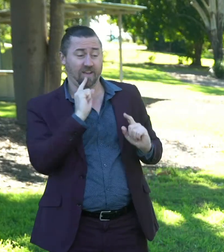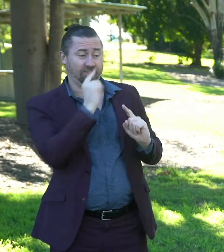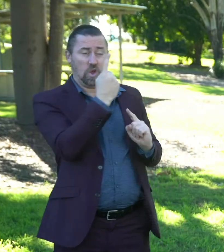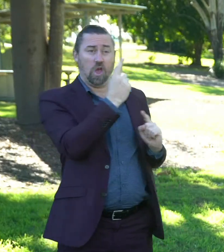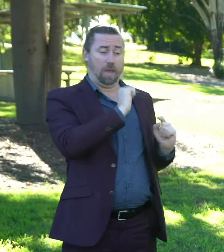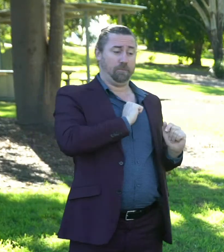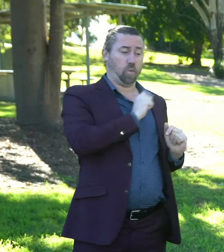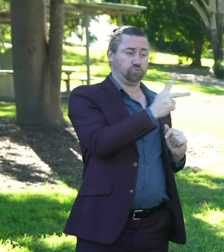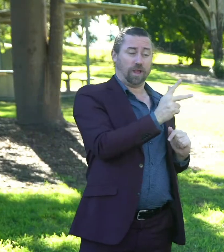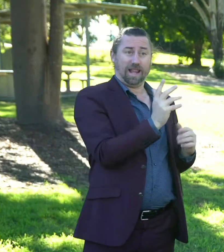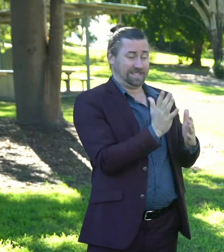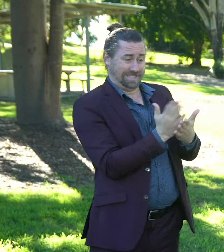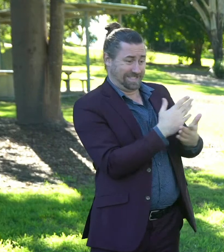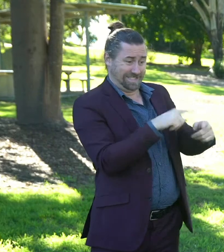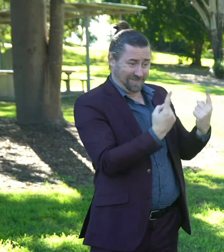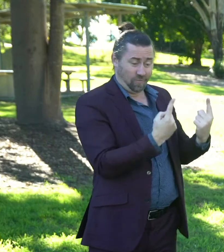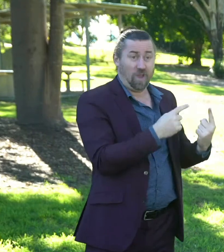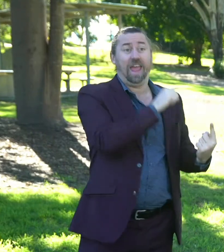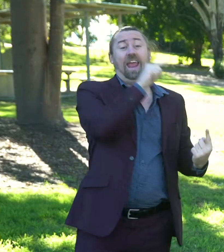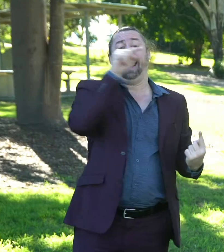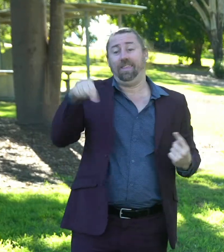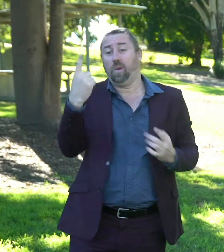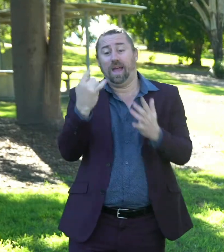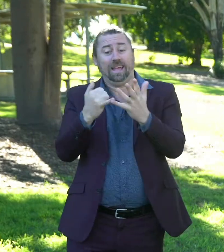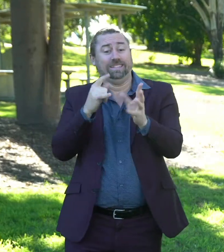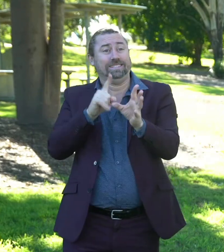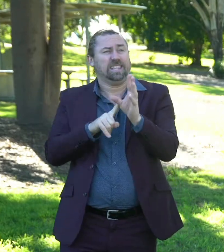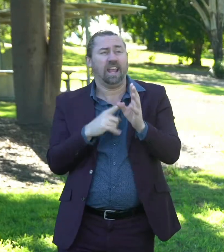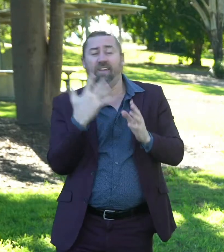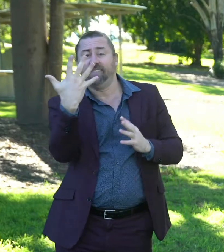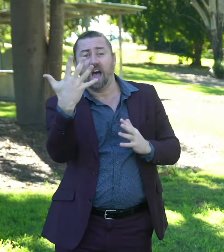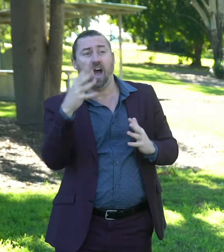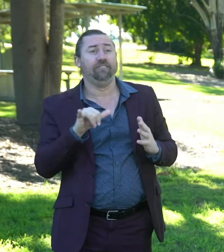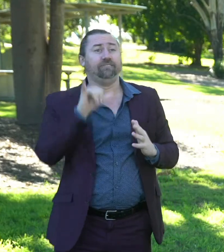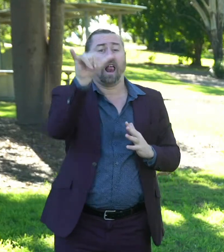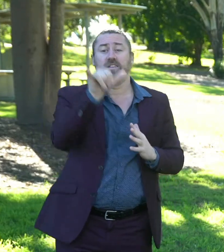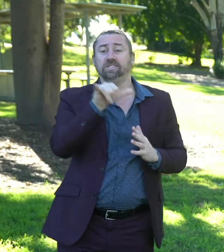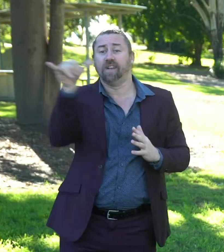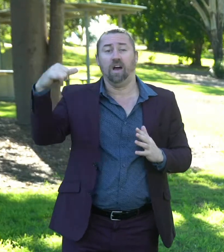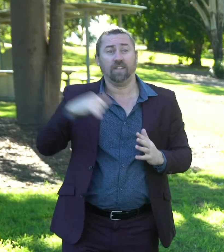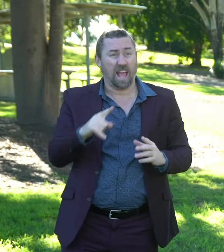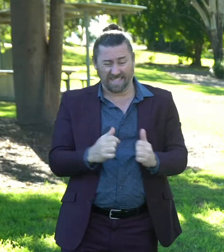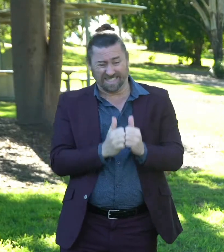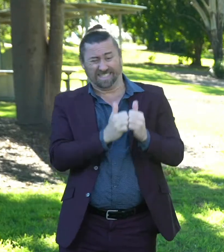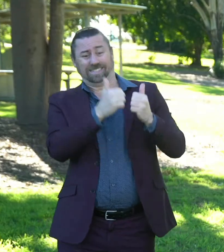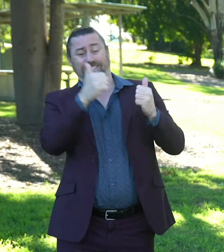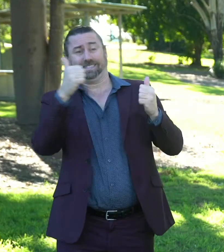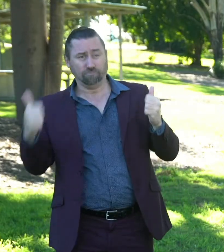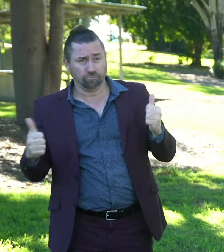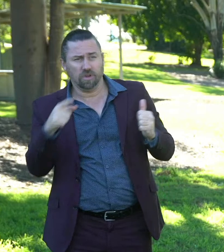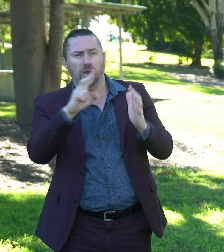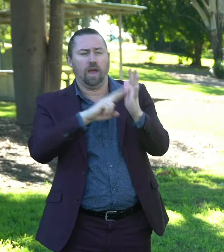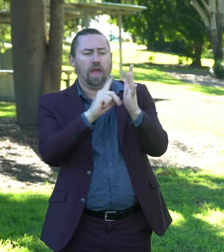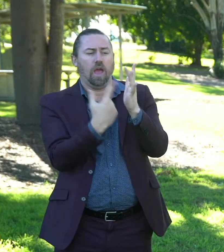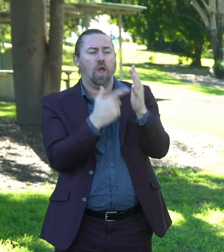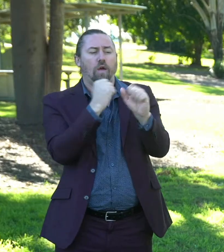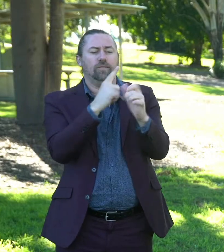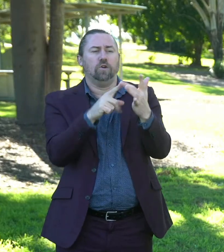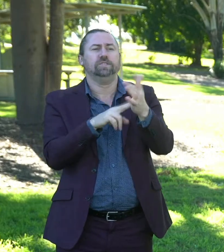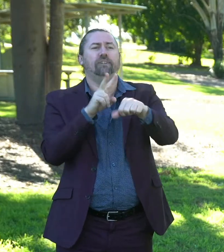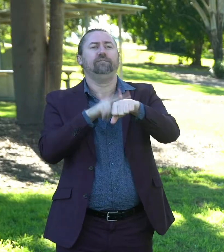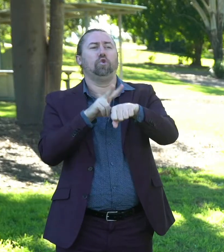flight attendant? Oh yes, this is totally separate. Yep. So I don't know the genome sequence of the Virgin flight crew